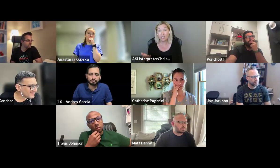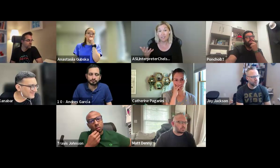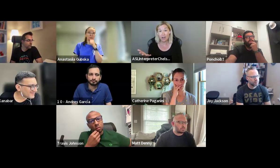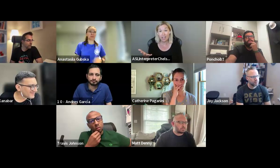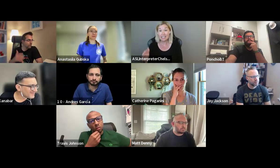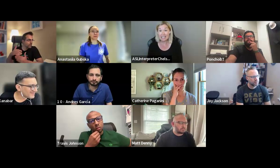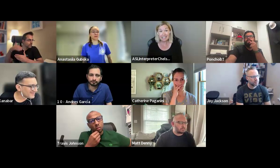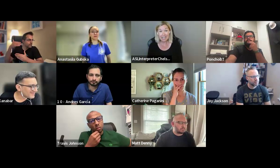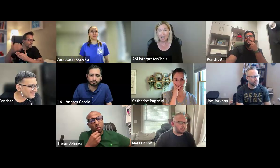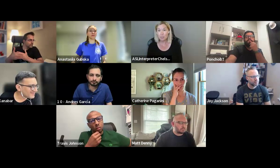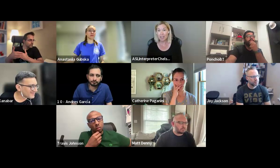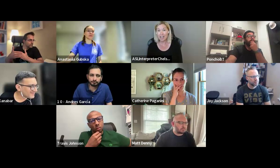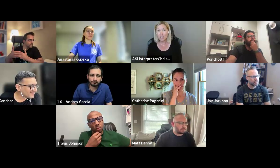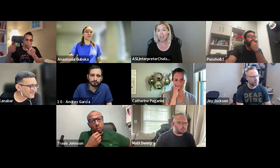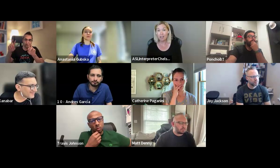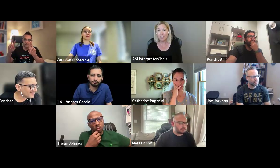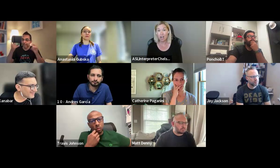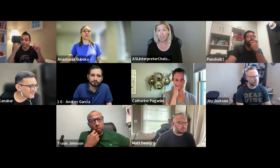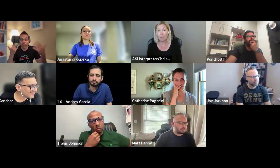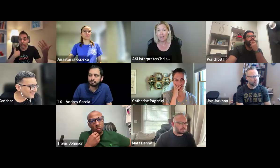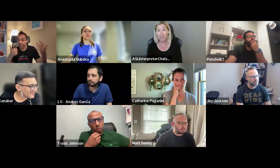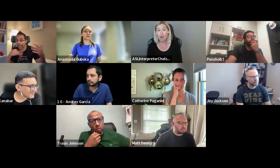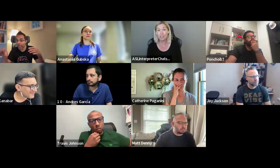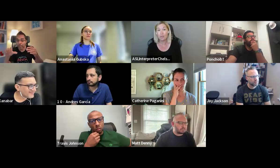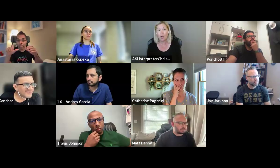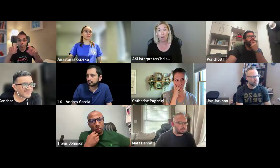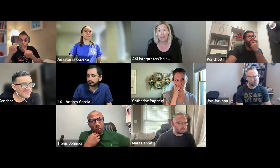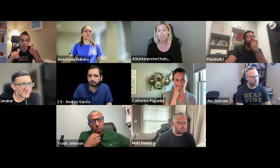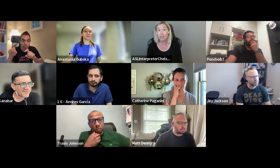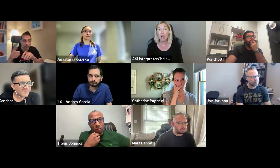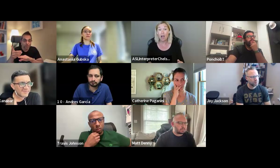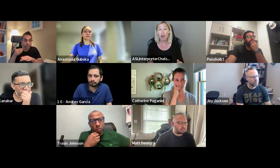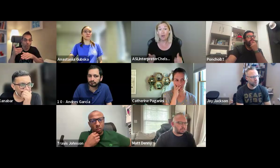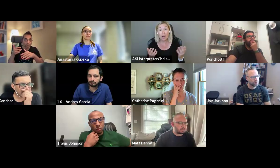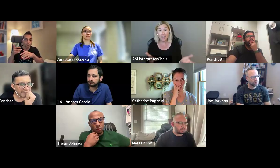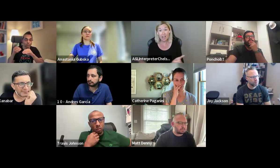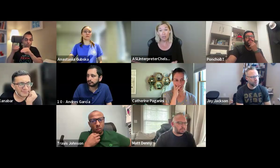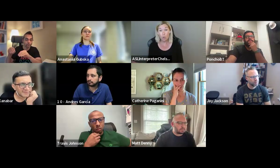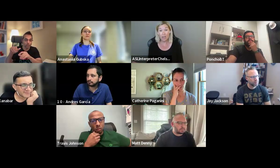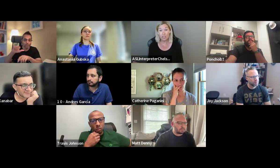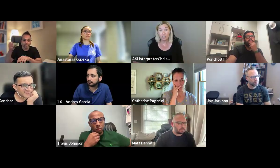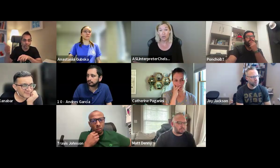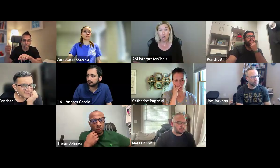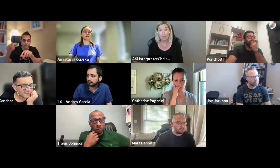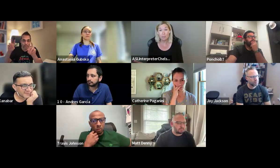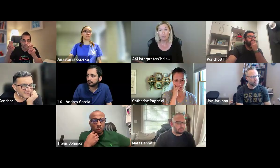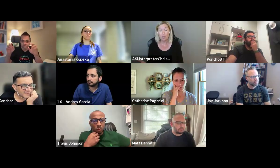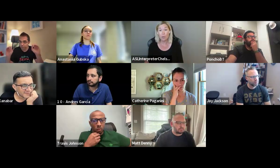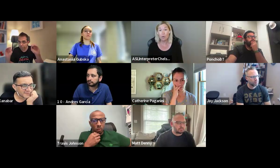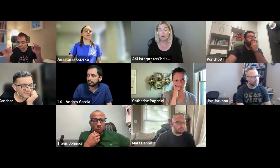Anastasia's very detailed explanation of the document and then also the comments. Are there any other questions or comments before we moved